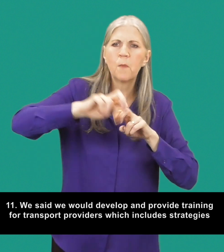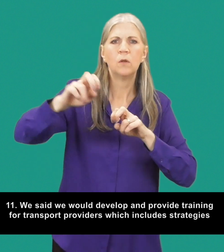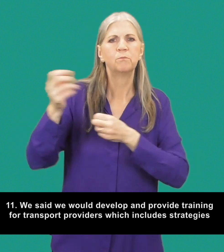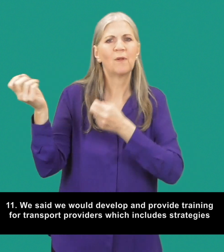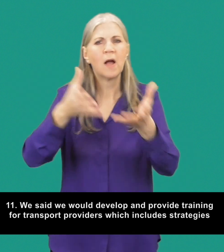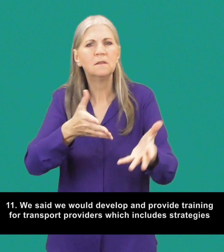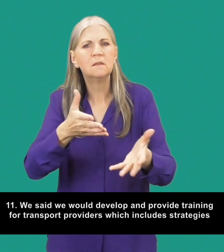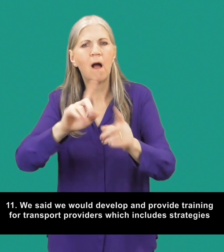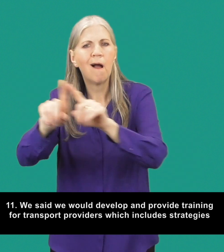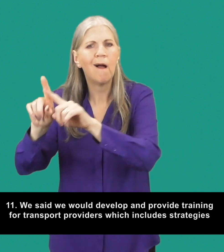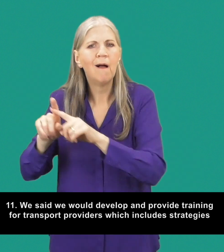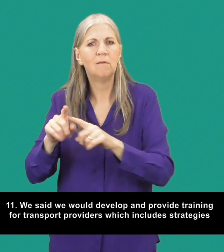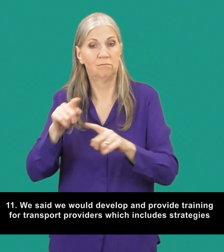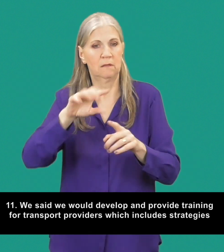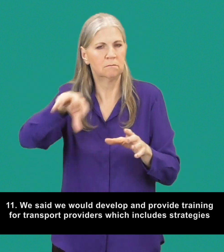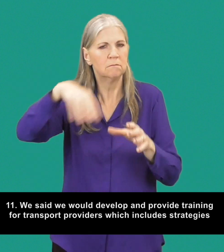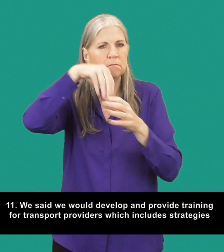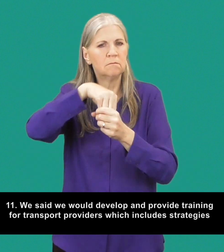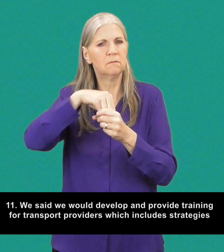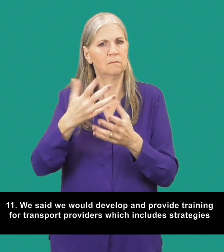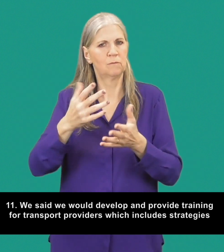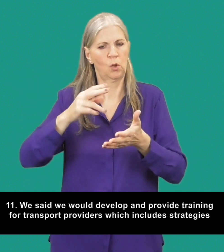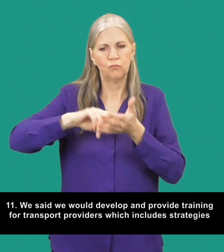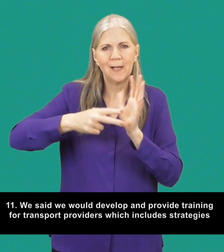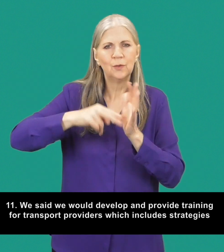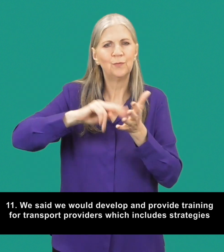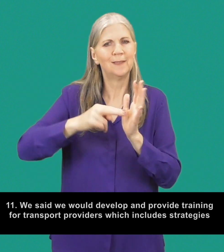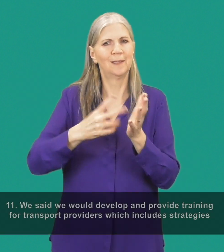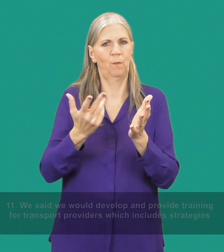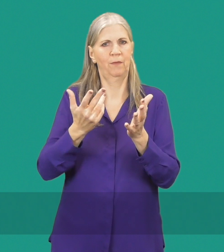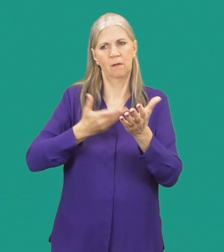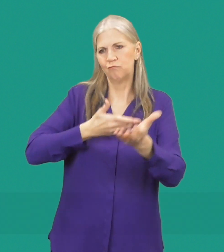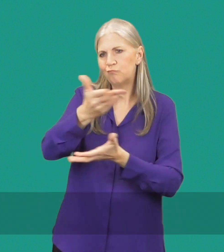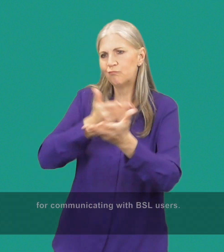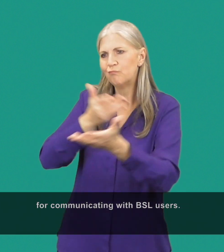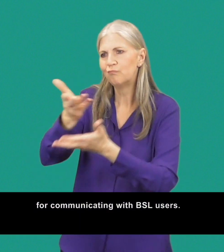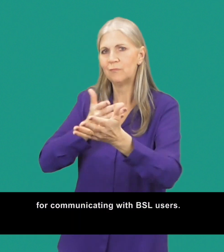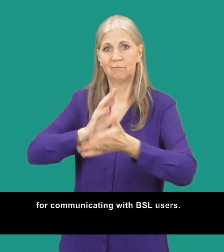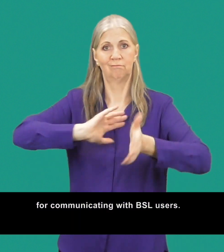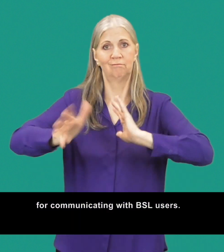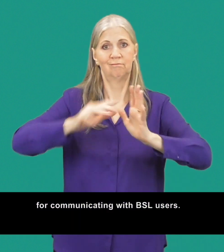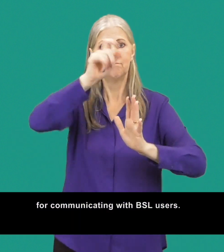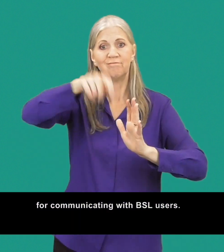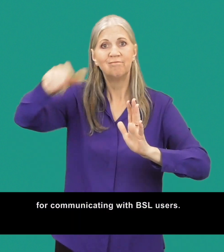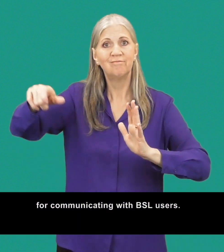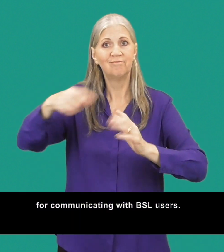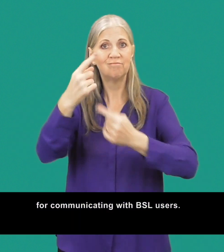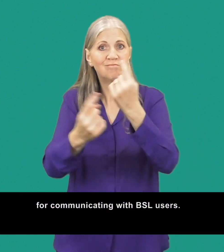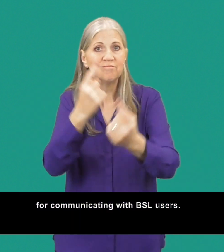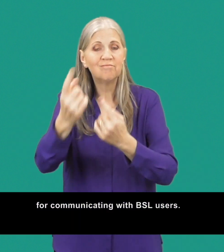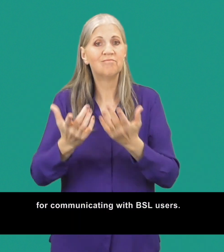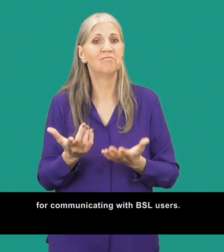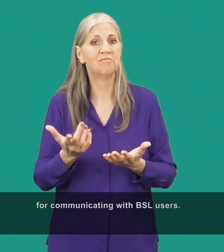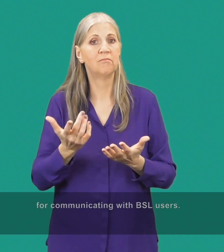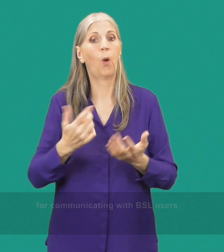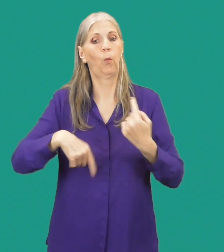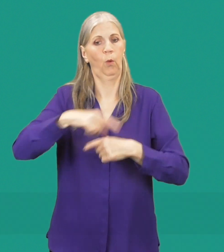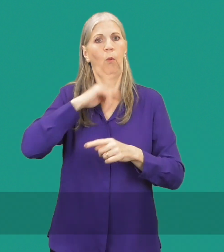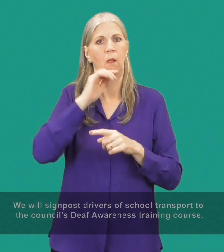strategies for communicating with BSL users. We will signpost drivers of school